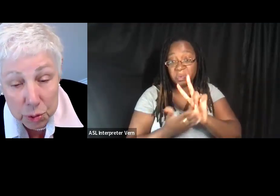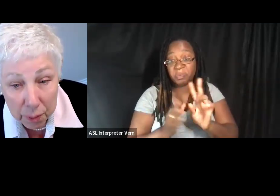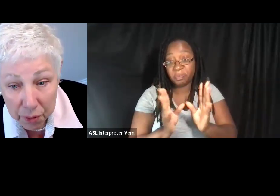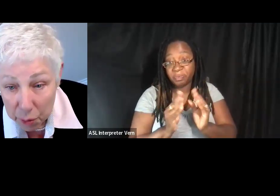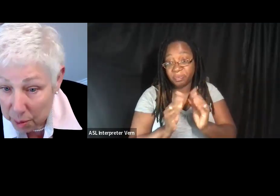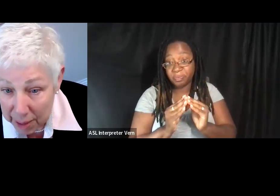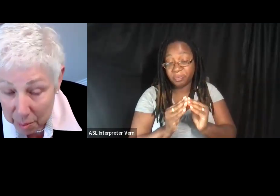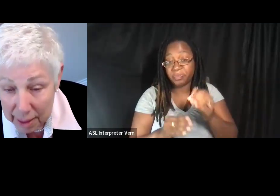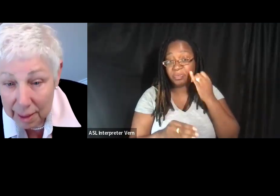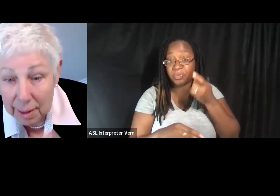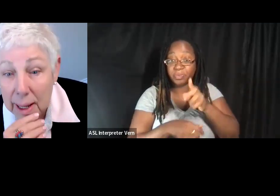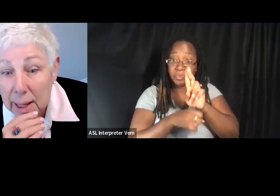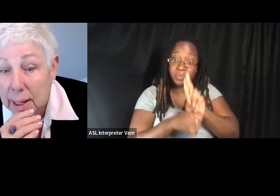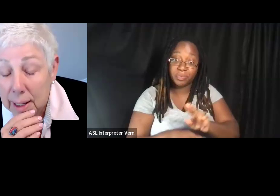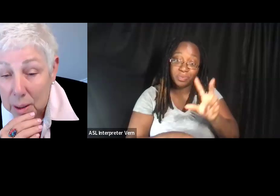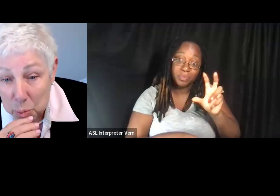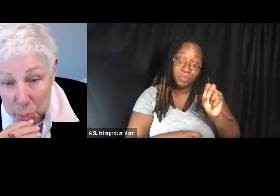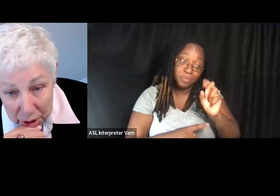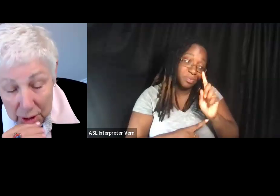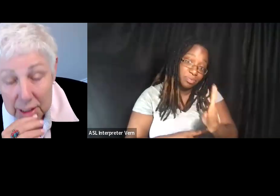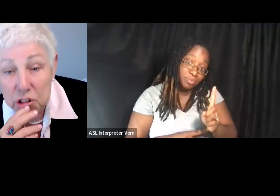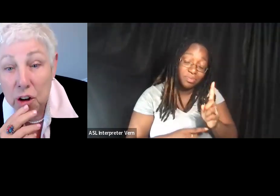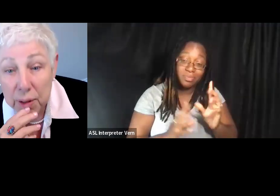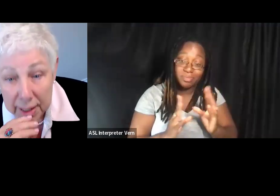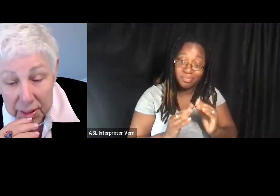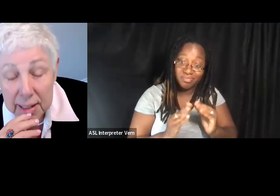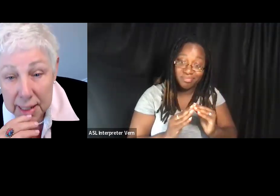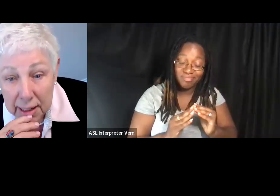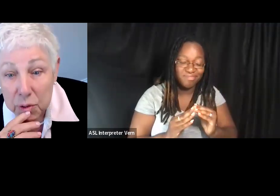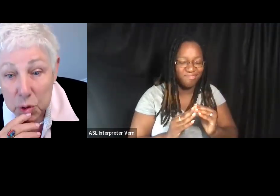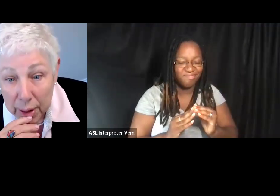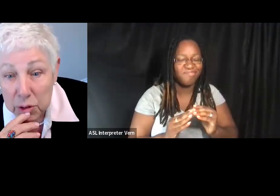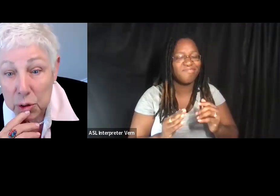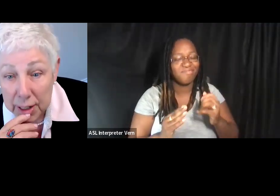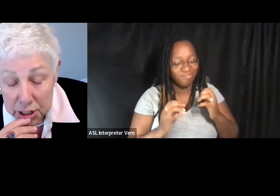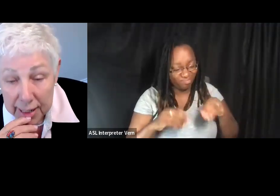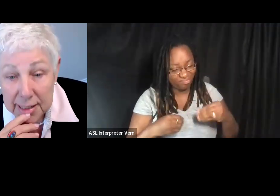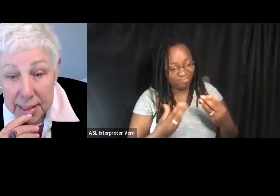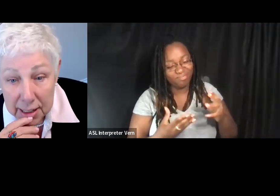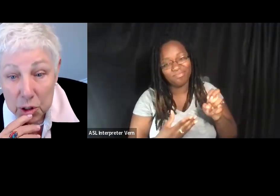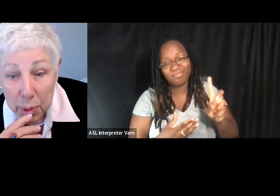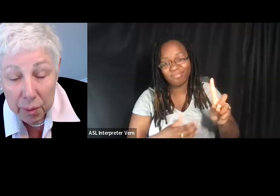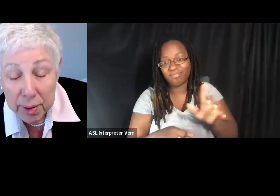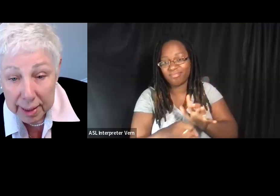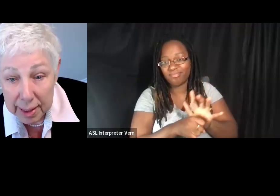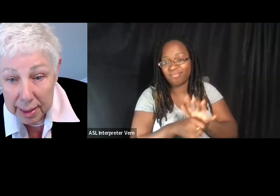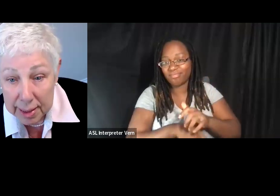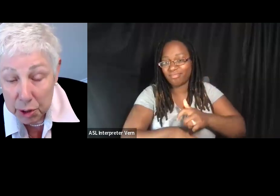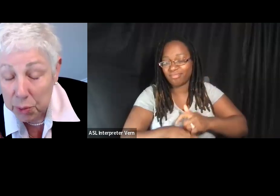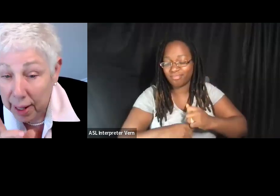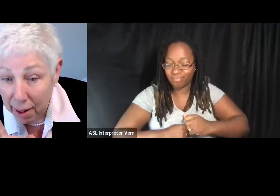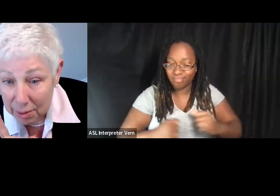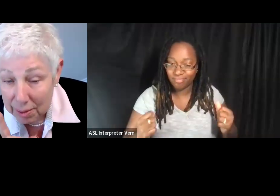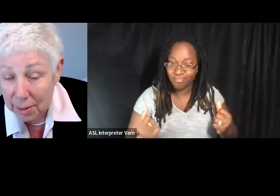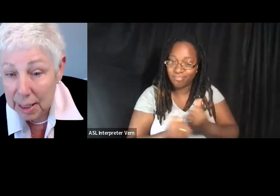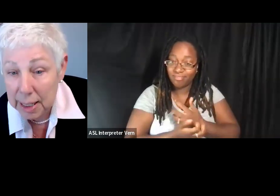you're used to a 30-minute meeting, put it on the shelf and give the executive director a chance to tell you everything they need to tell